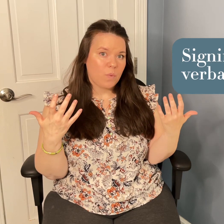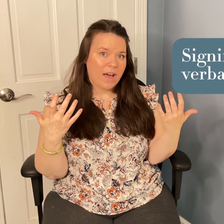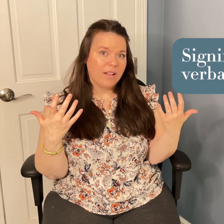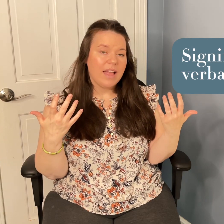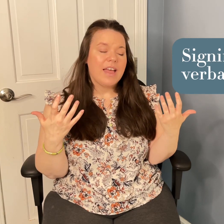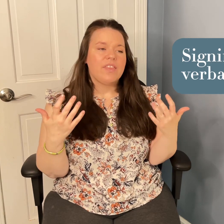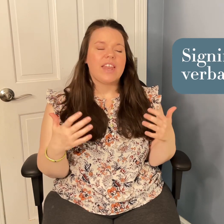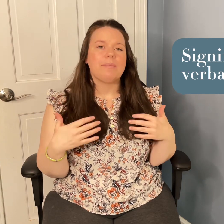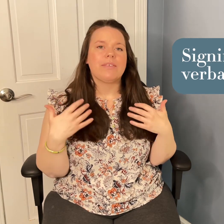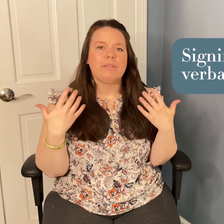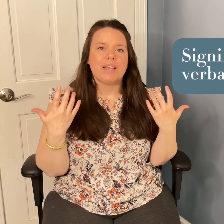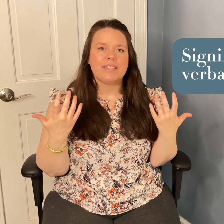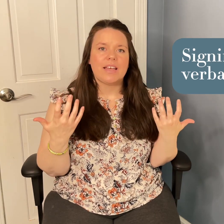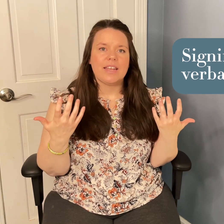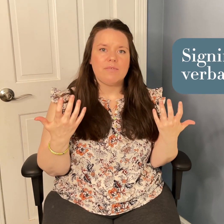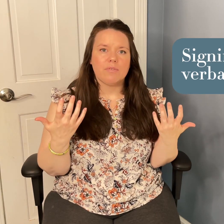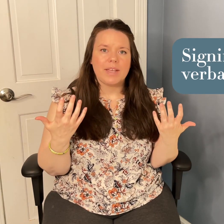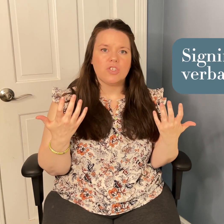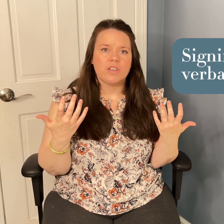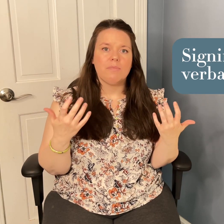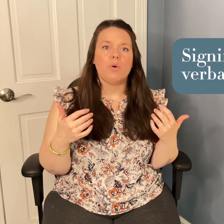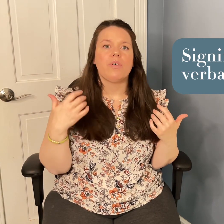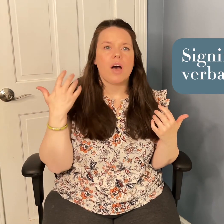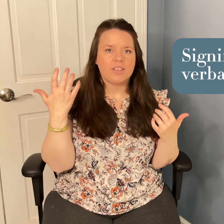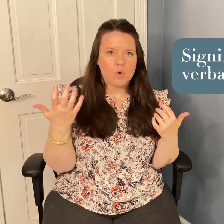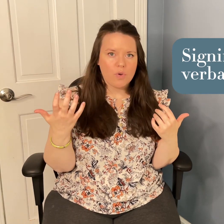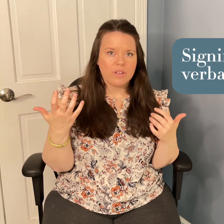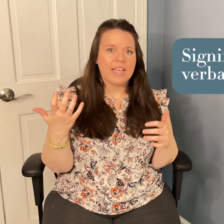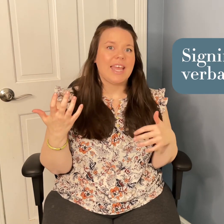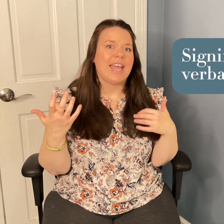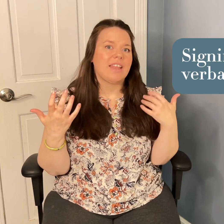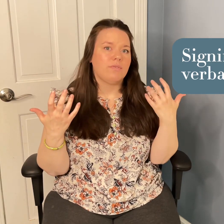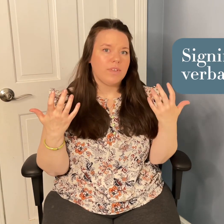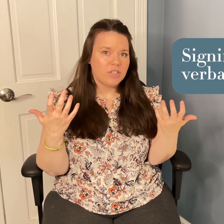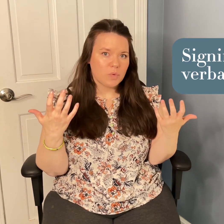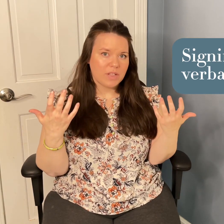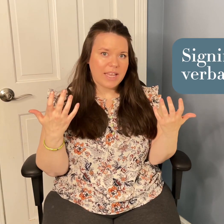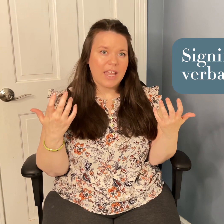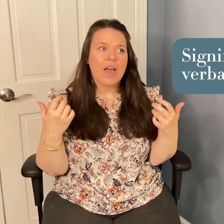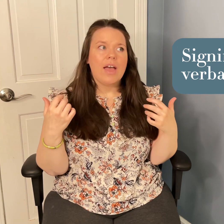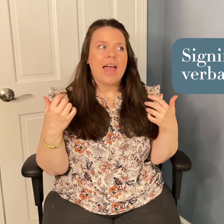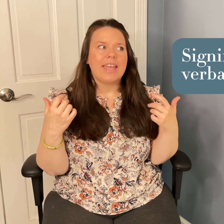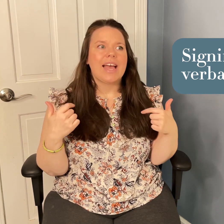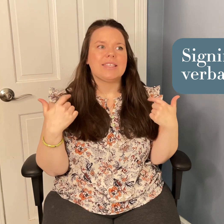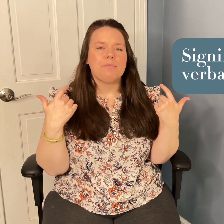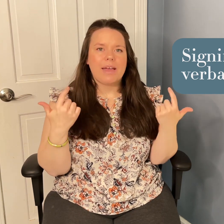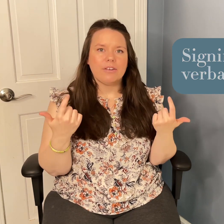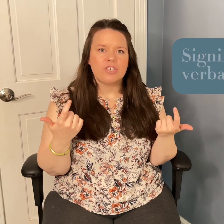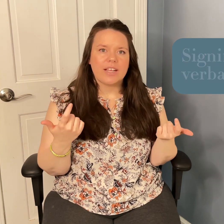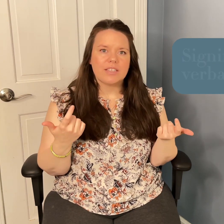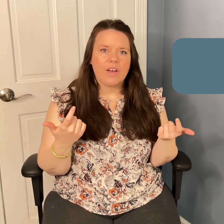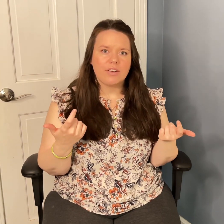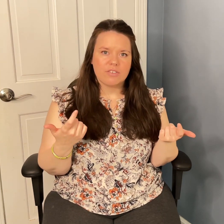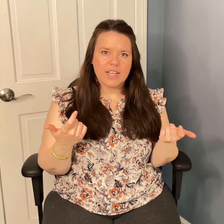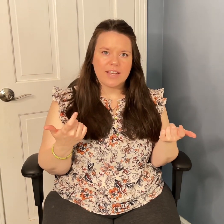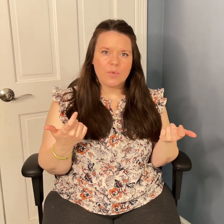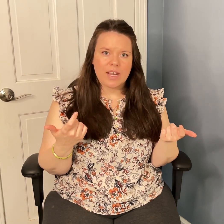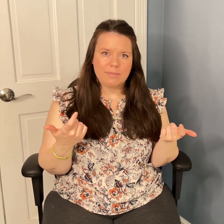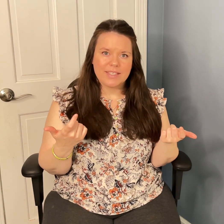well, then I'm giving my son information both auditorily and visually. He has a better chance of understanding what I'm